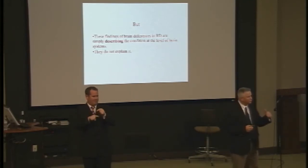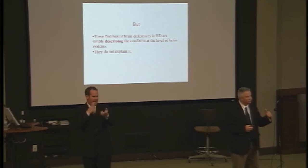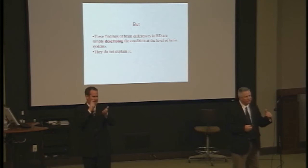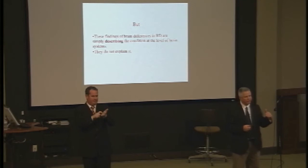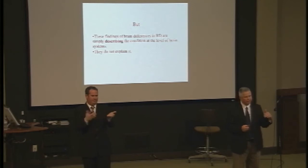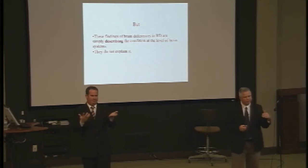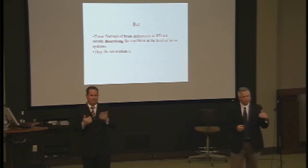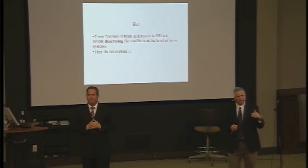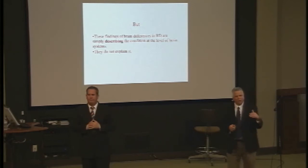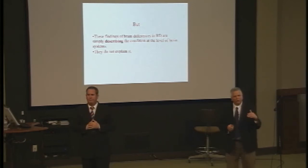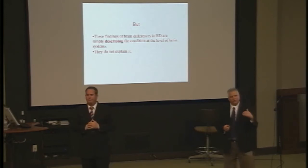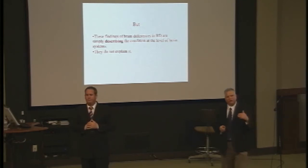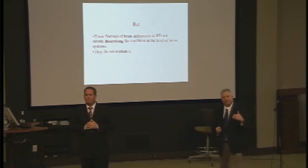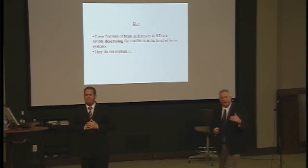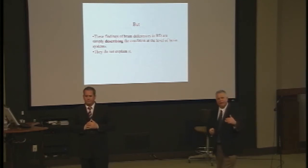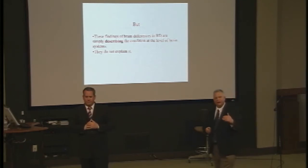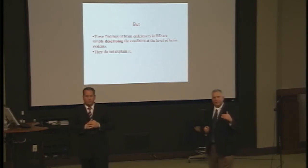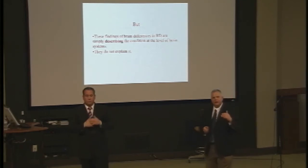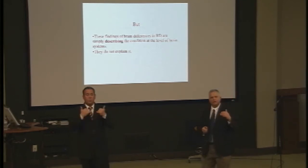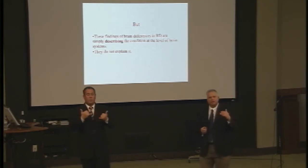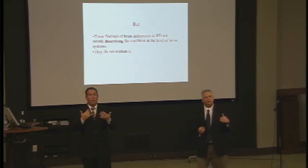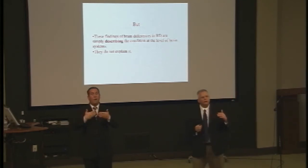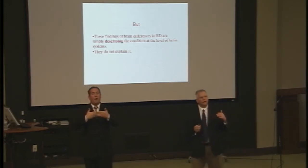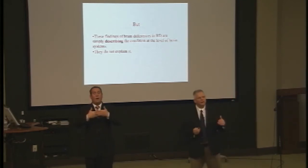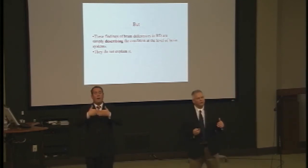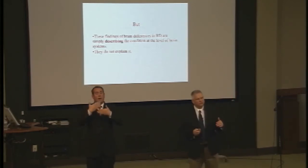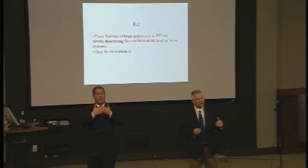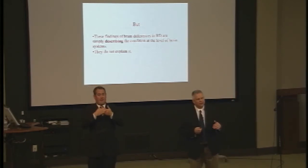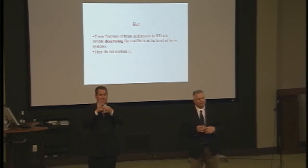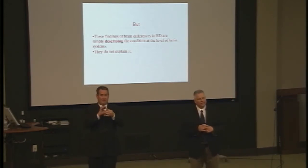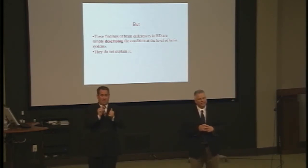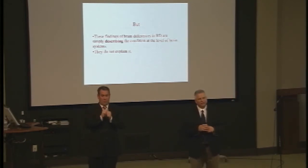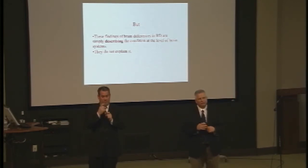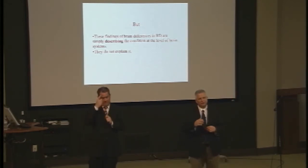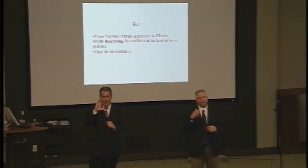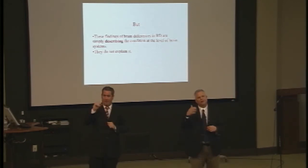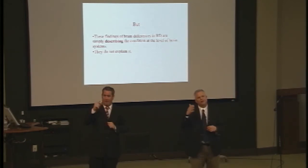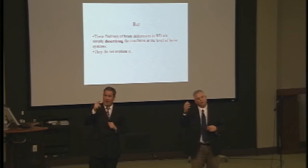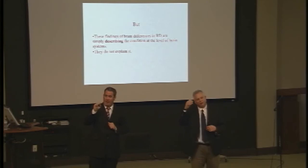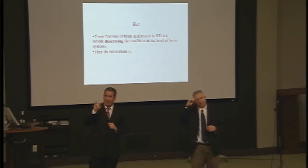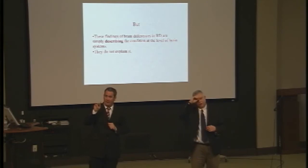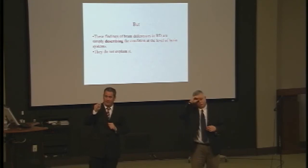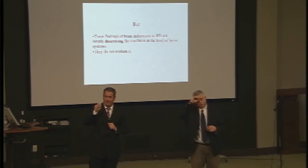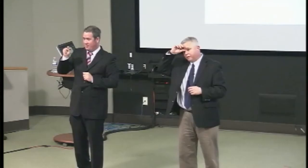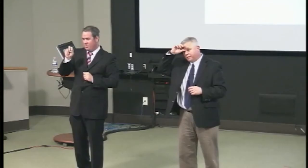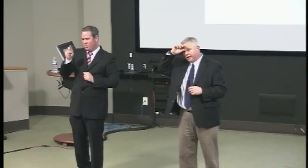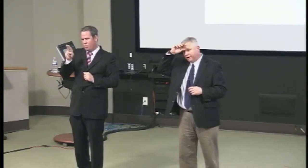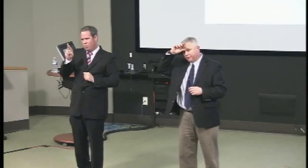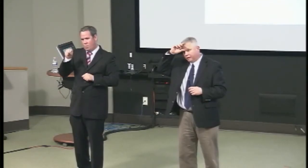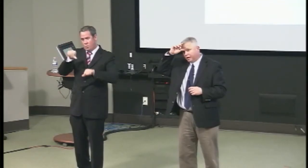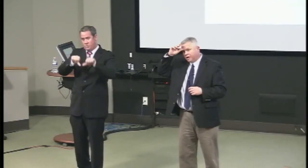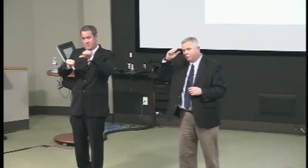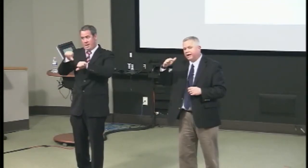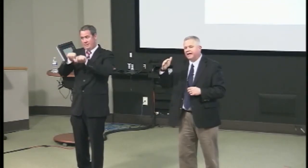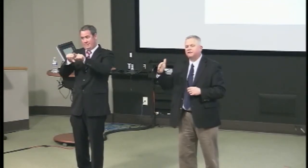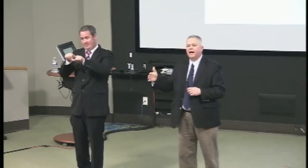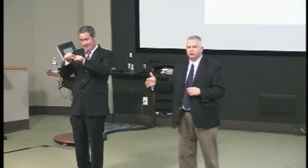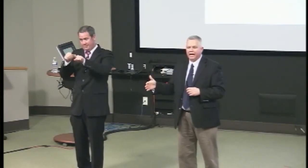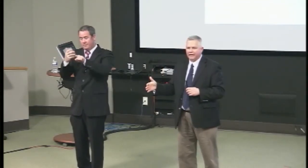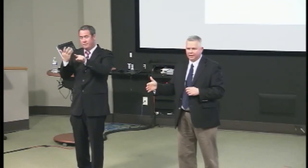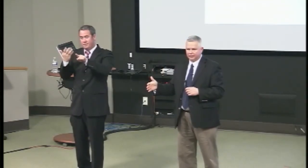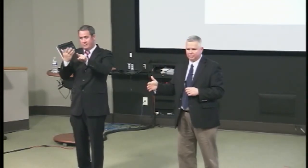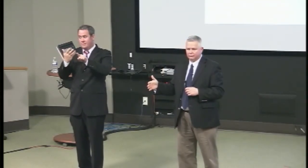cognitive neuroscience such that neuroimaging is not simply following along from behavior, but